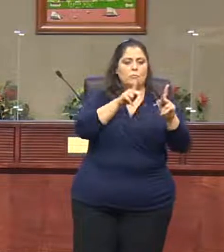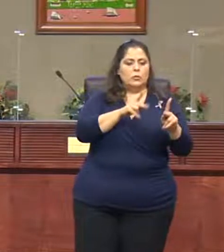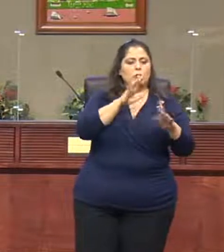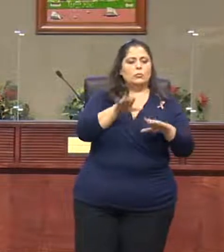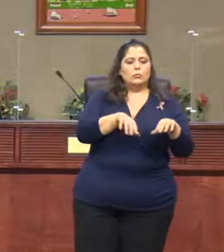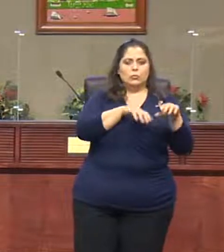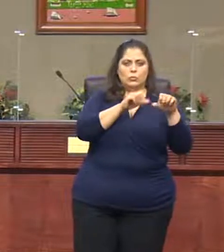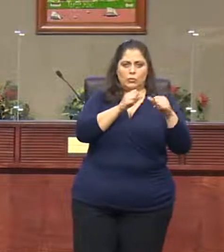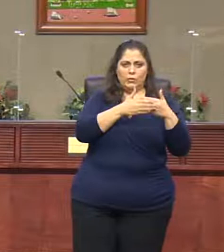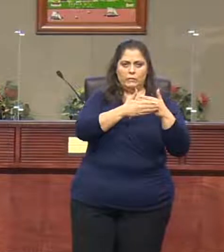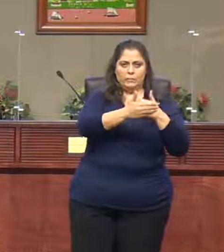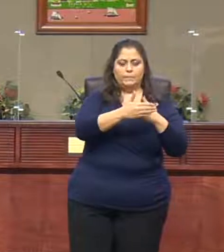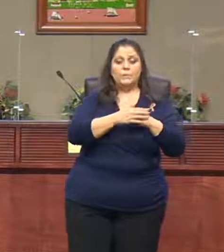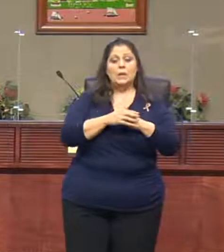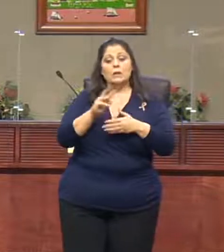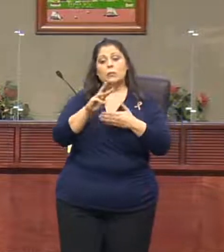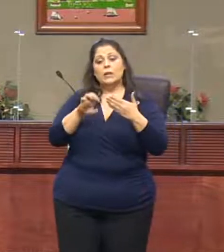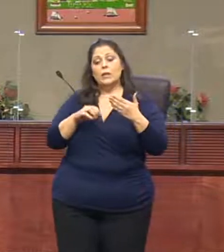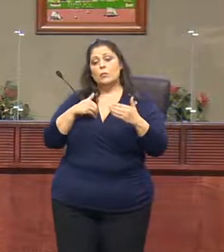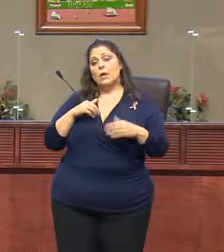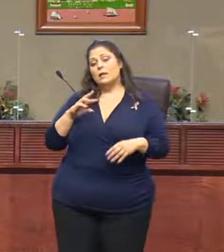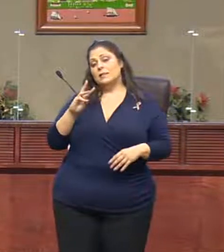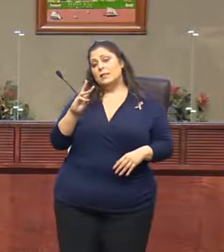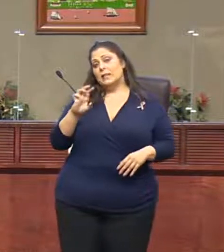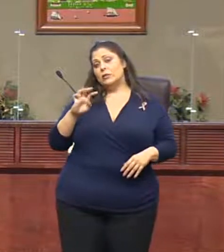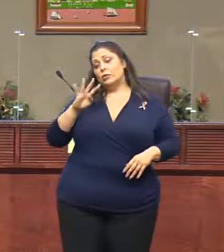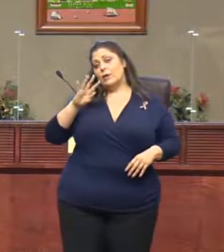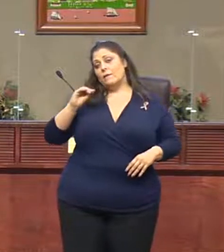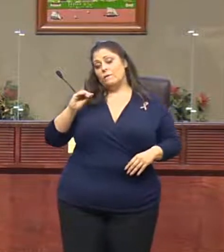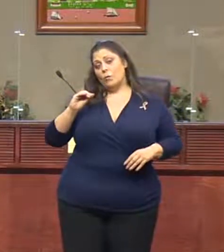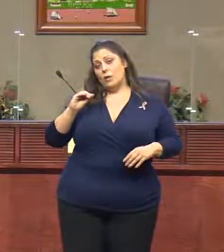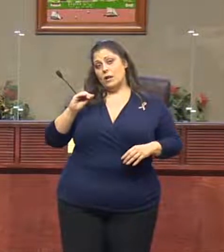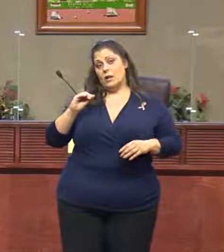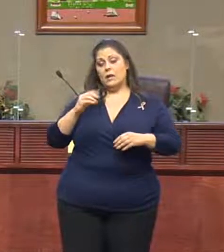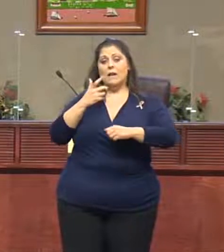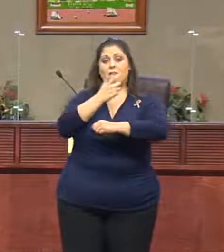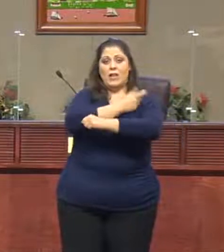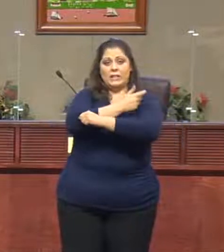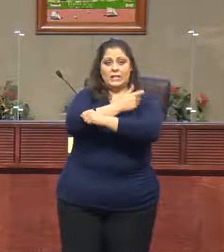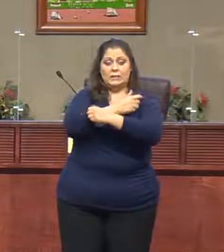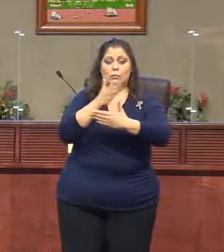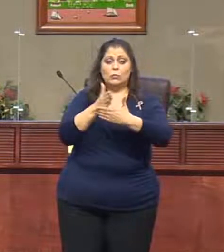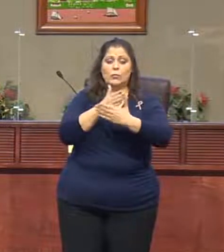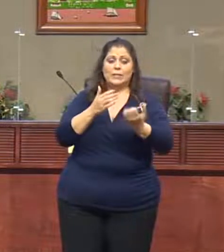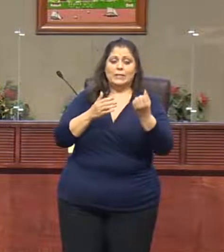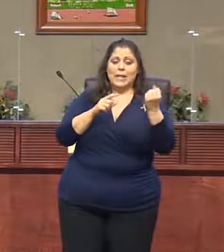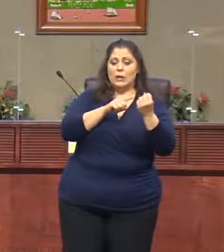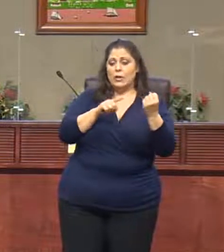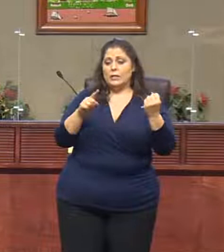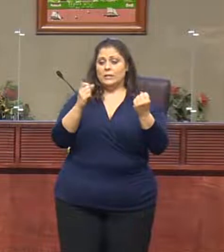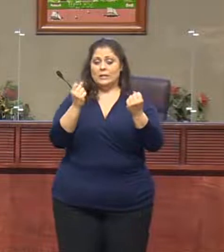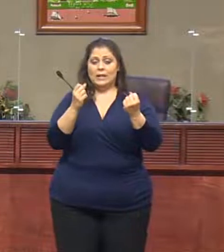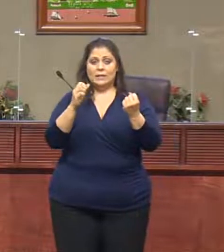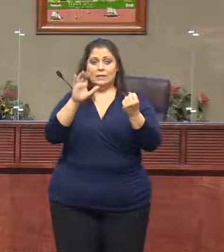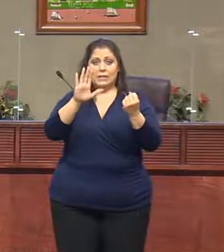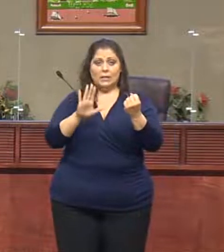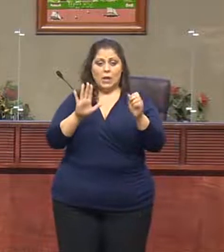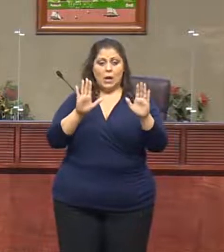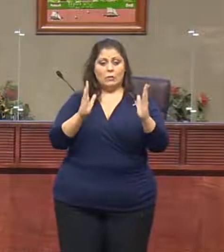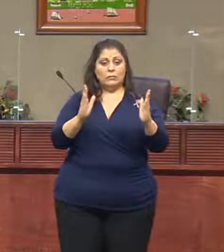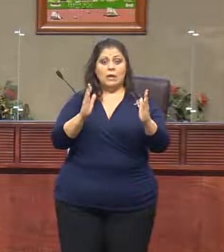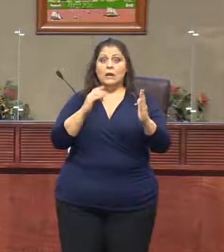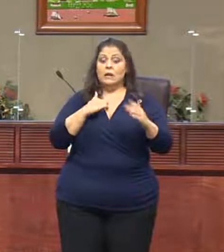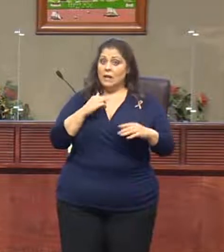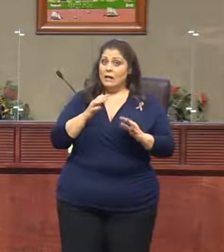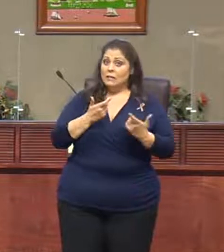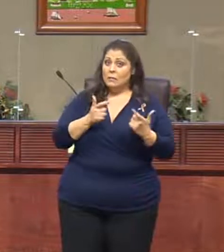weekend, we did 640 vaccinations between Saturday and Sunday, and that's a significant number. The weekends are kind of